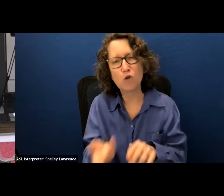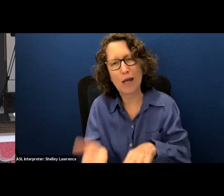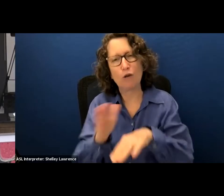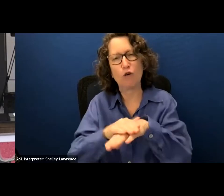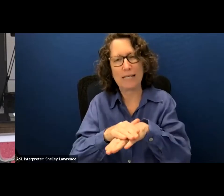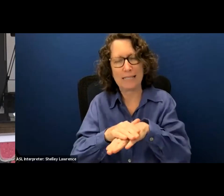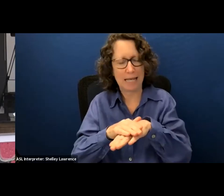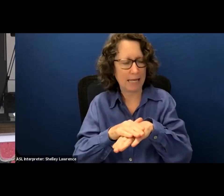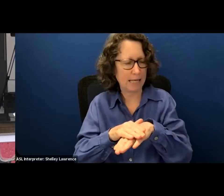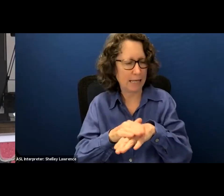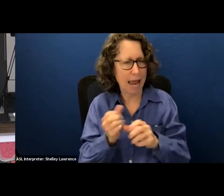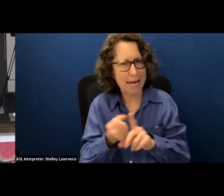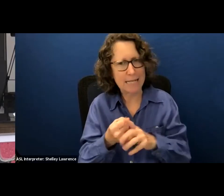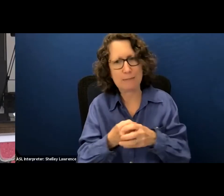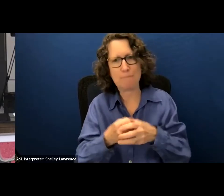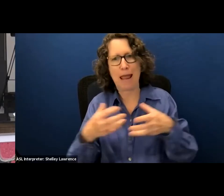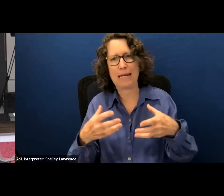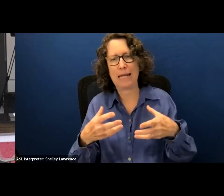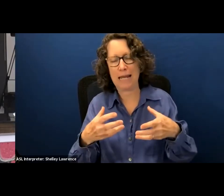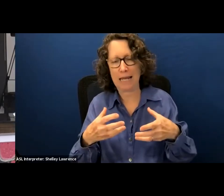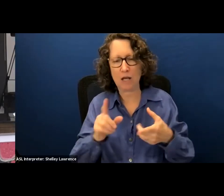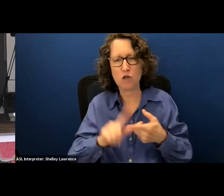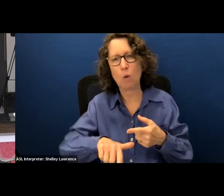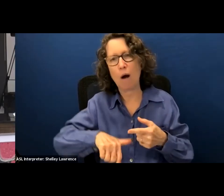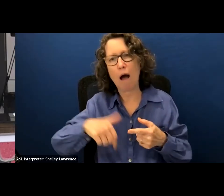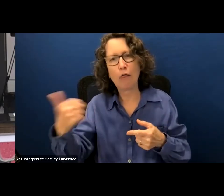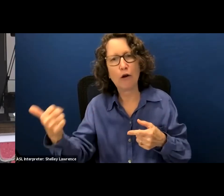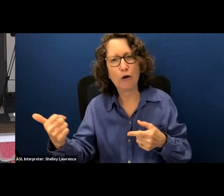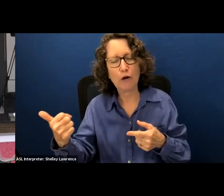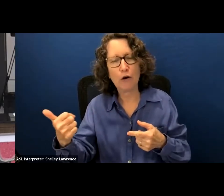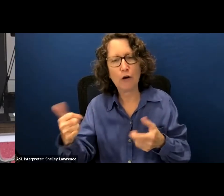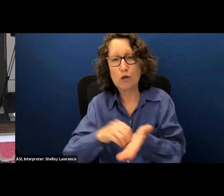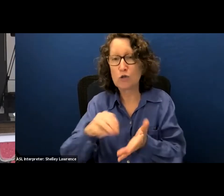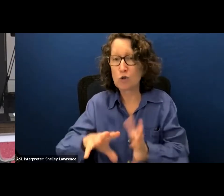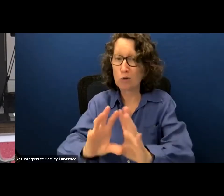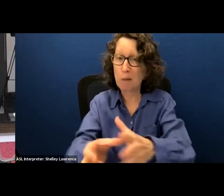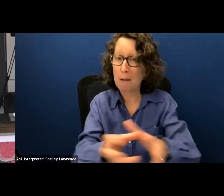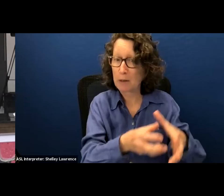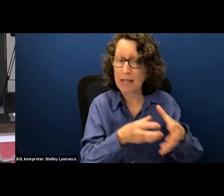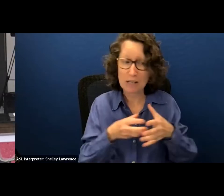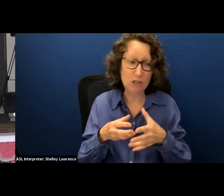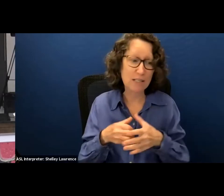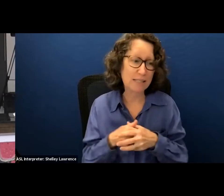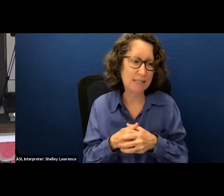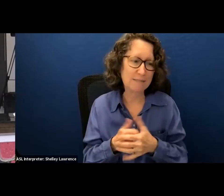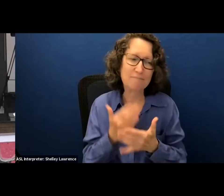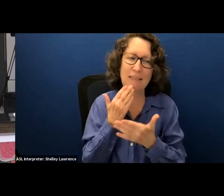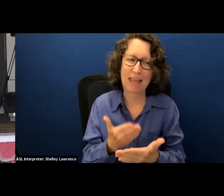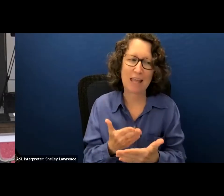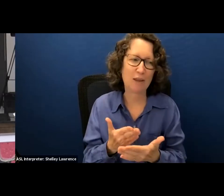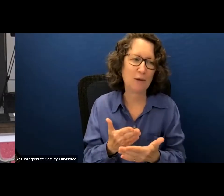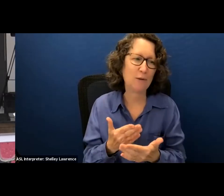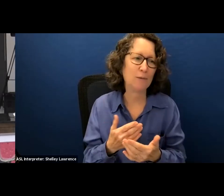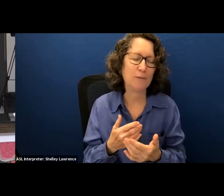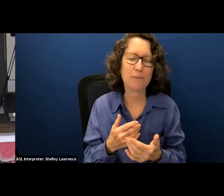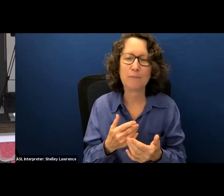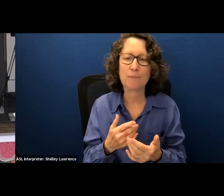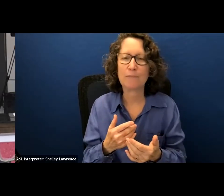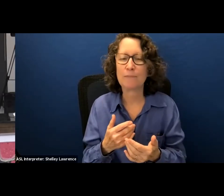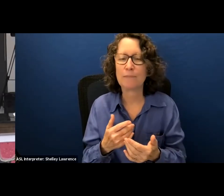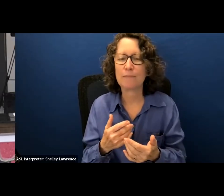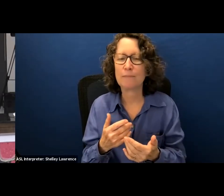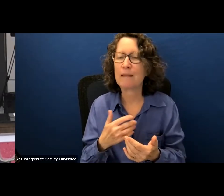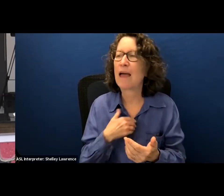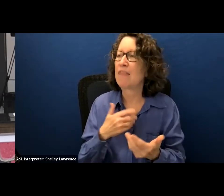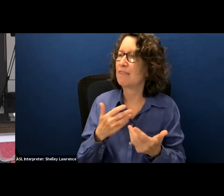it and expanding to other student populations. Thank you so much. I'm glad this is being talked about. This concludes